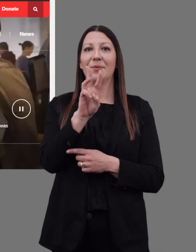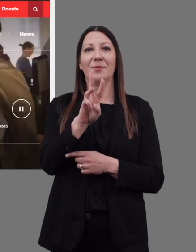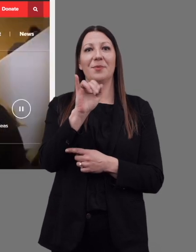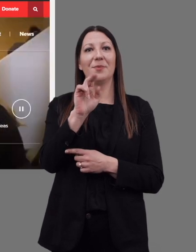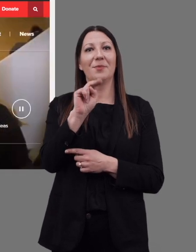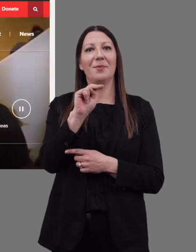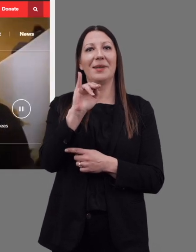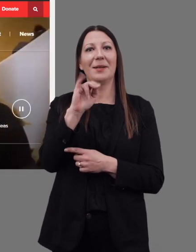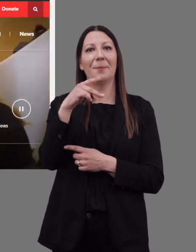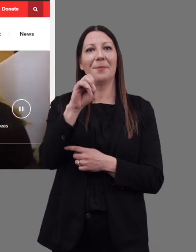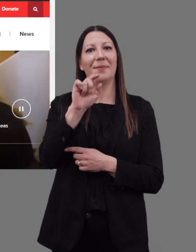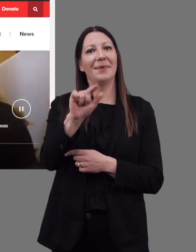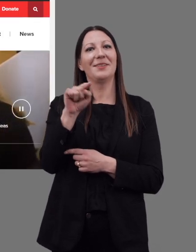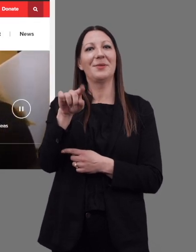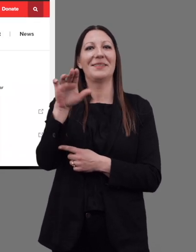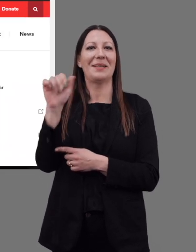uwinnipeg.ca.